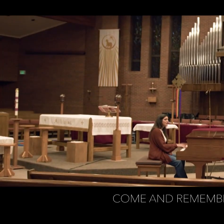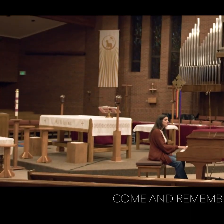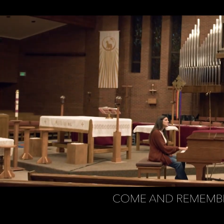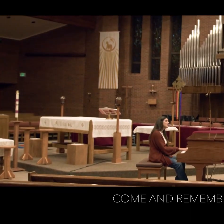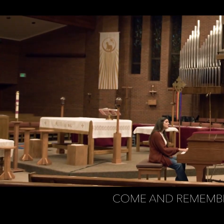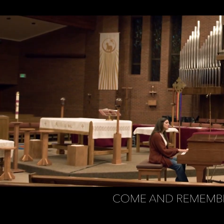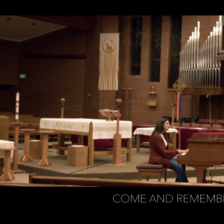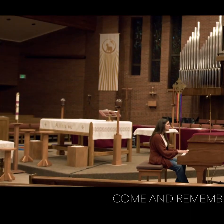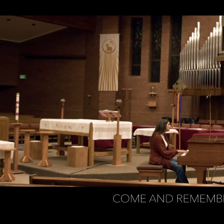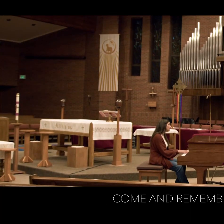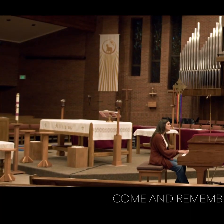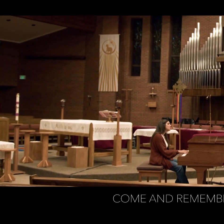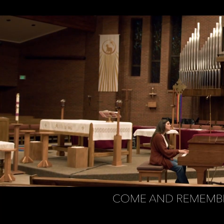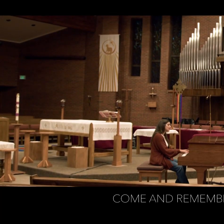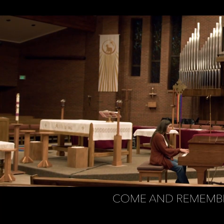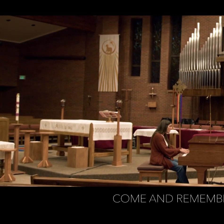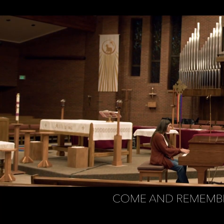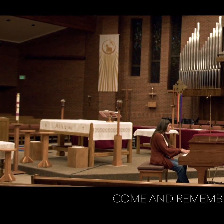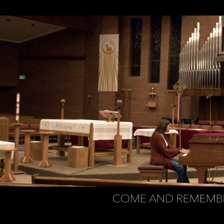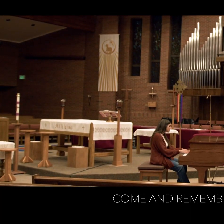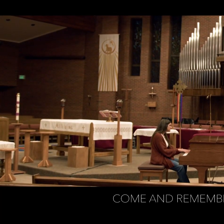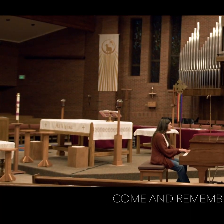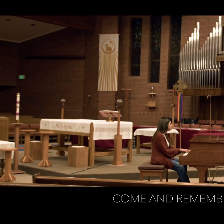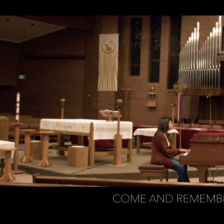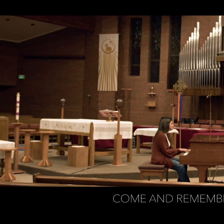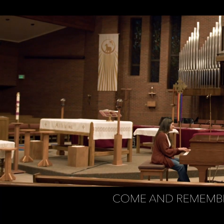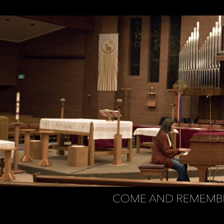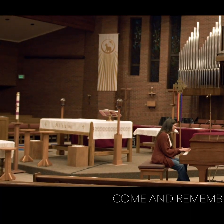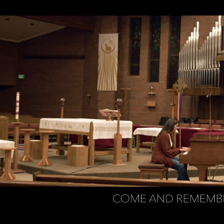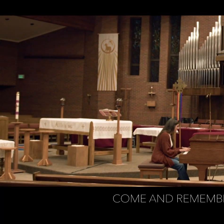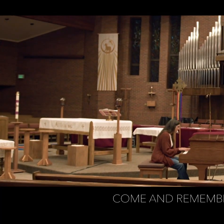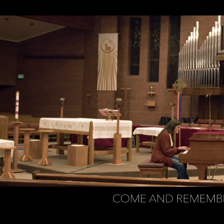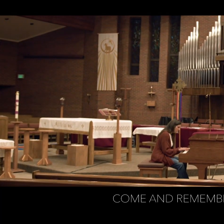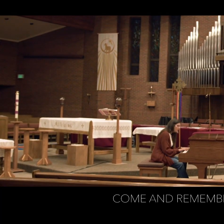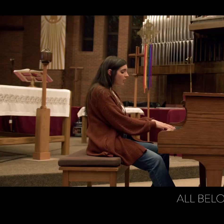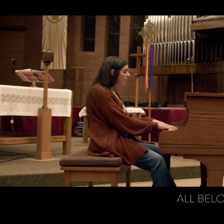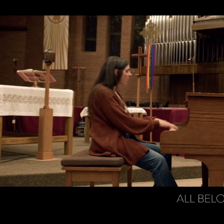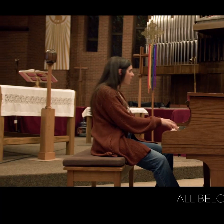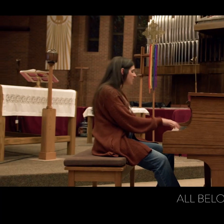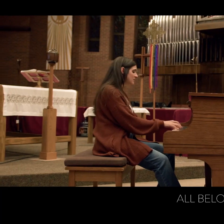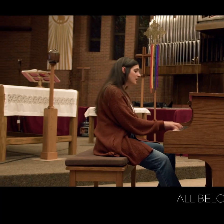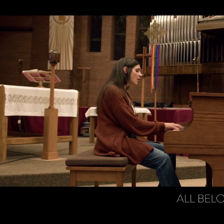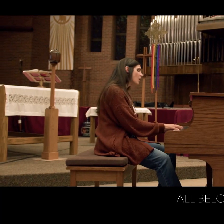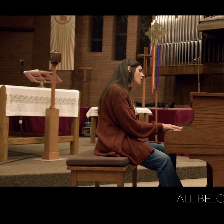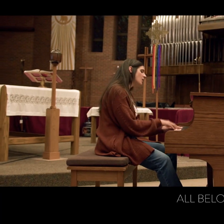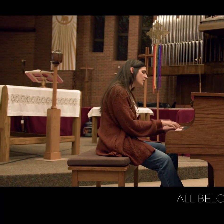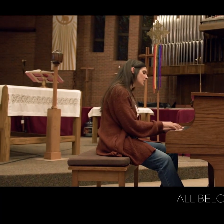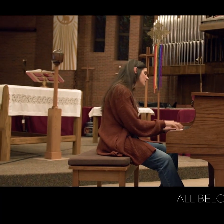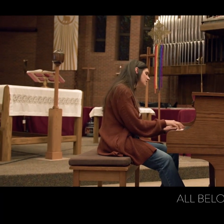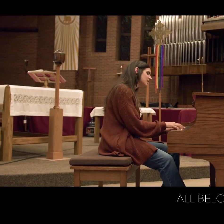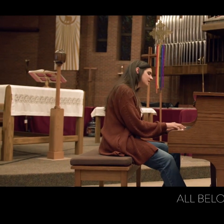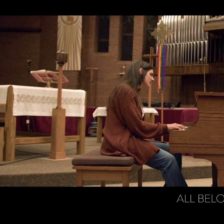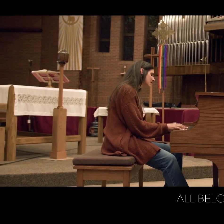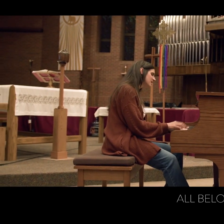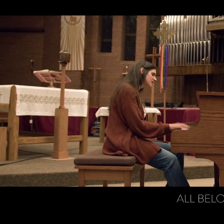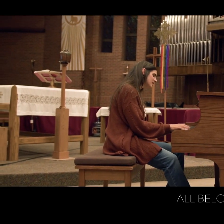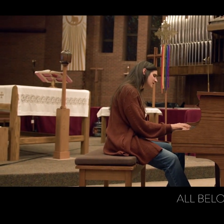Come and remember you belong here. All